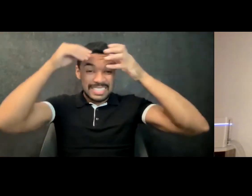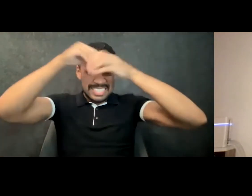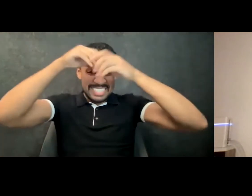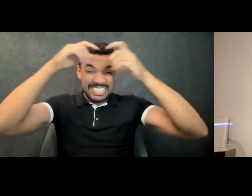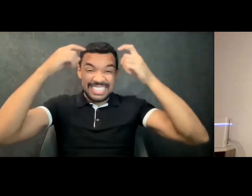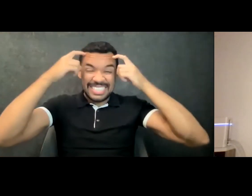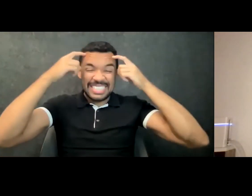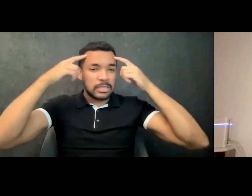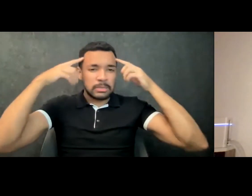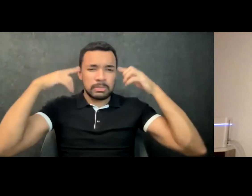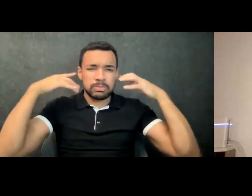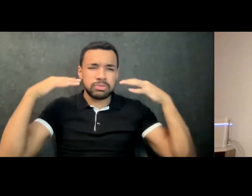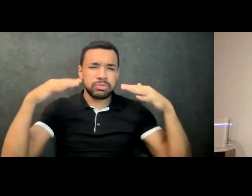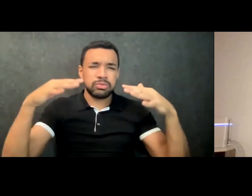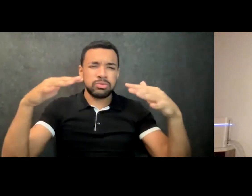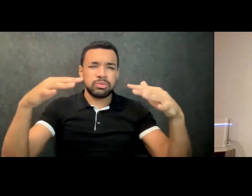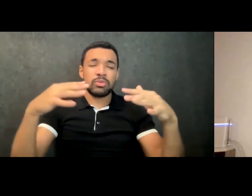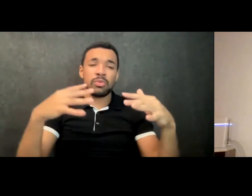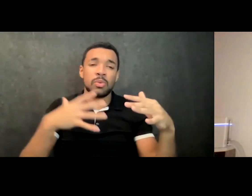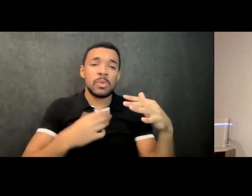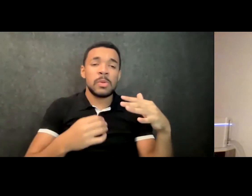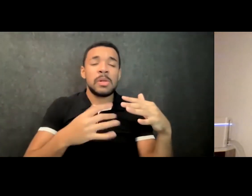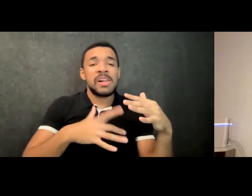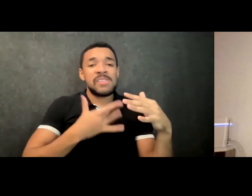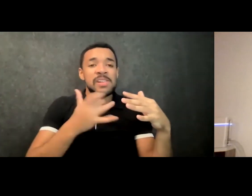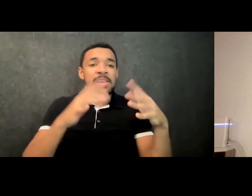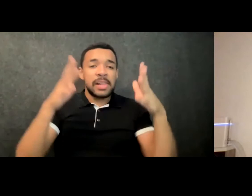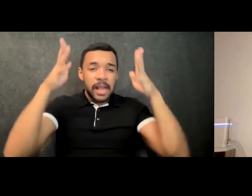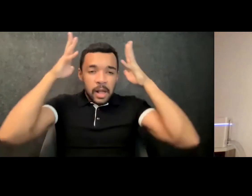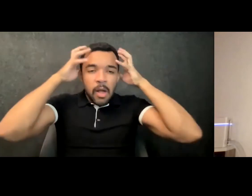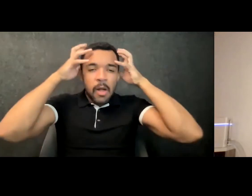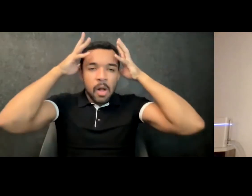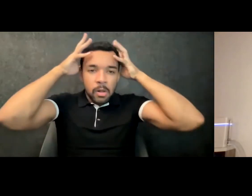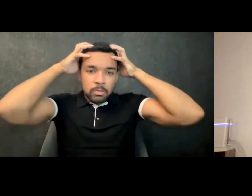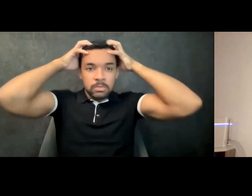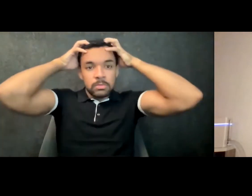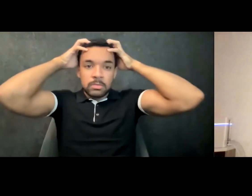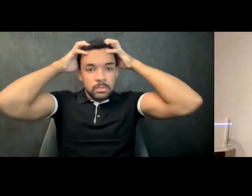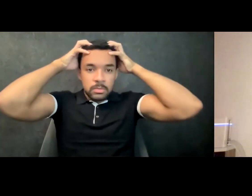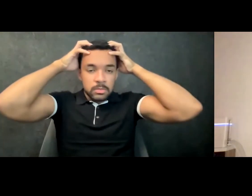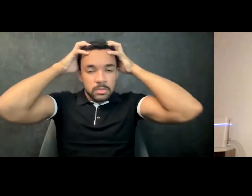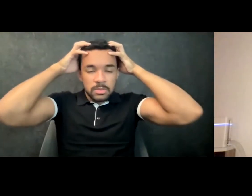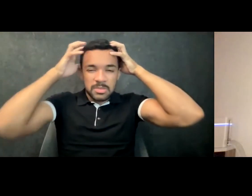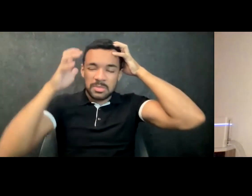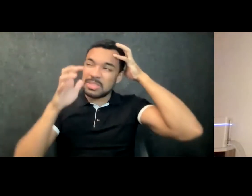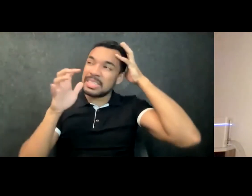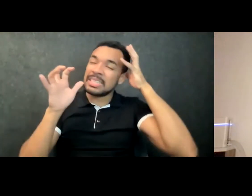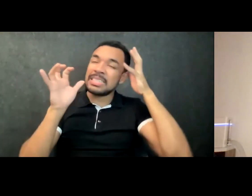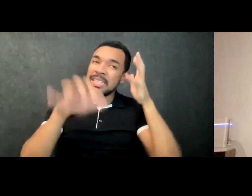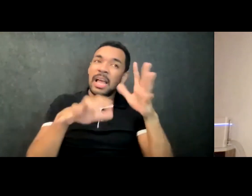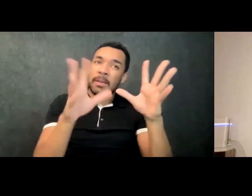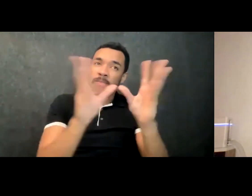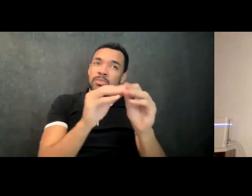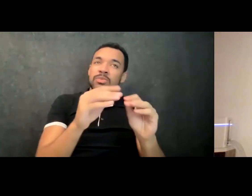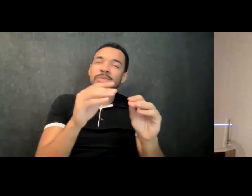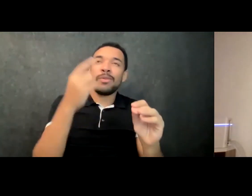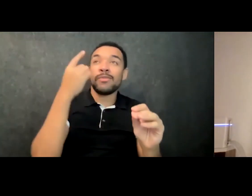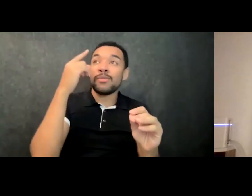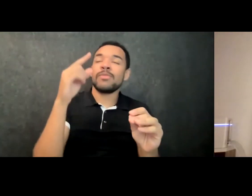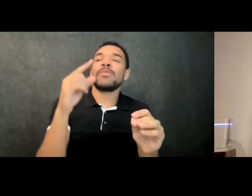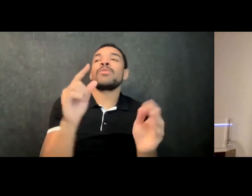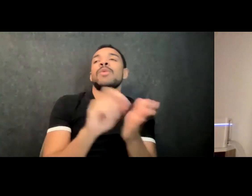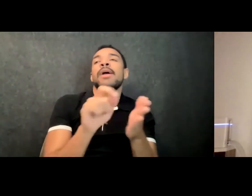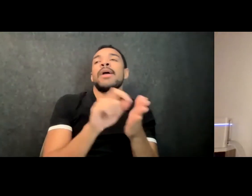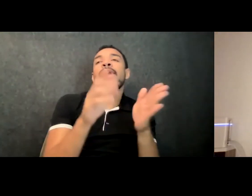held. Yeah, I did a ton. This is a writer thing, though, not a day job. She turned the water on and started to rinse